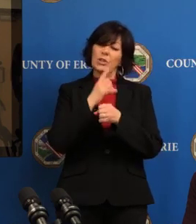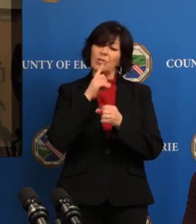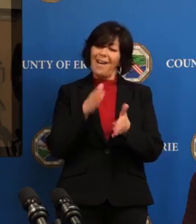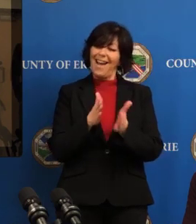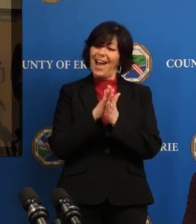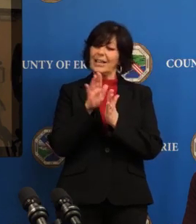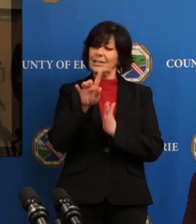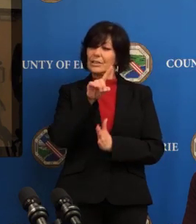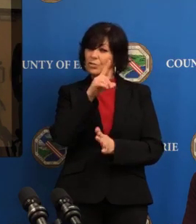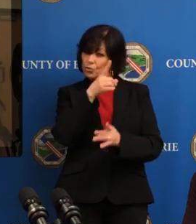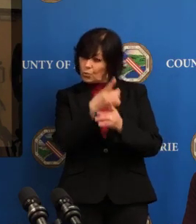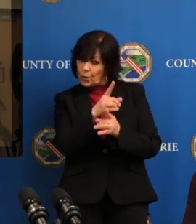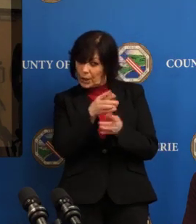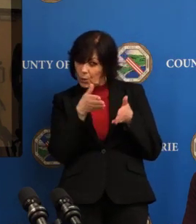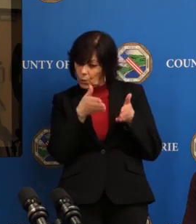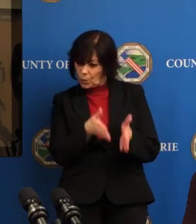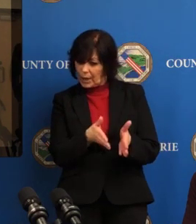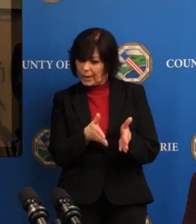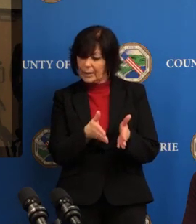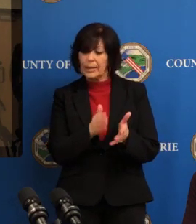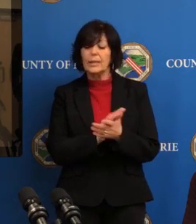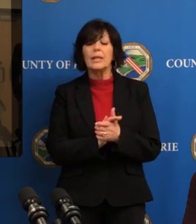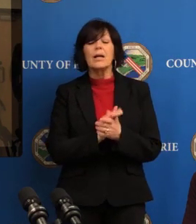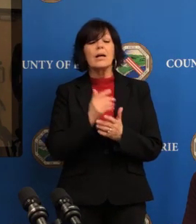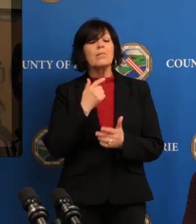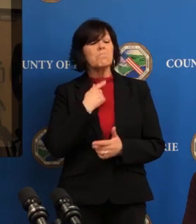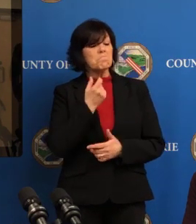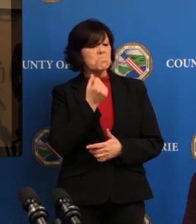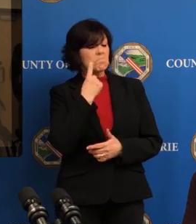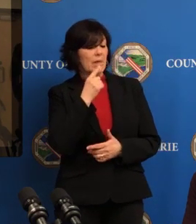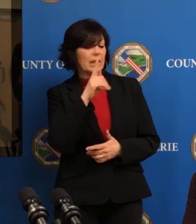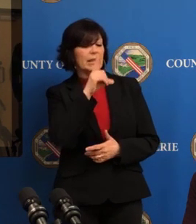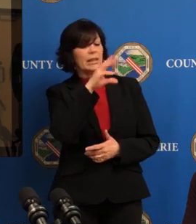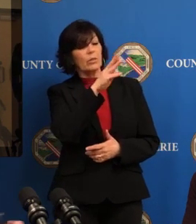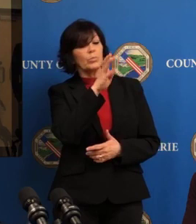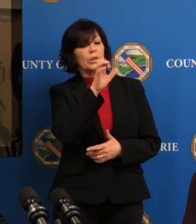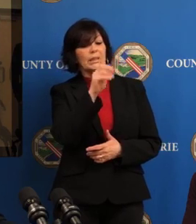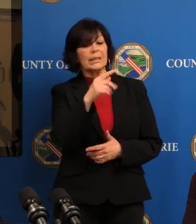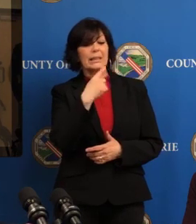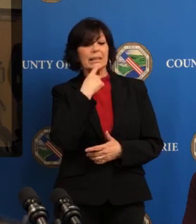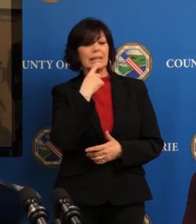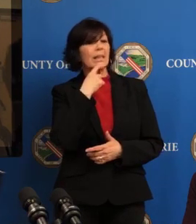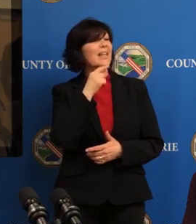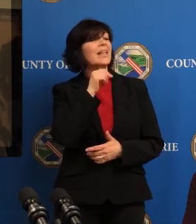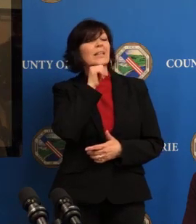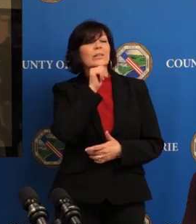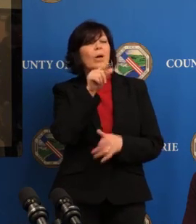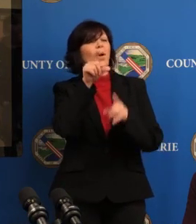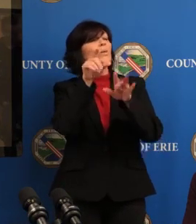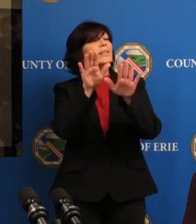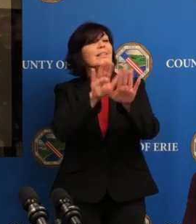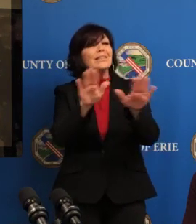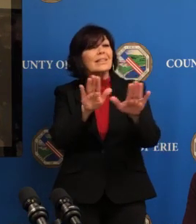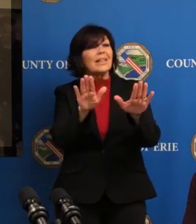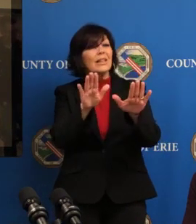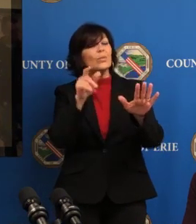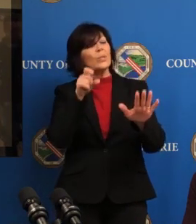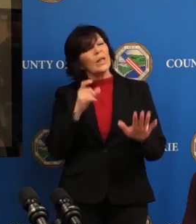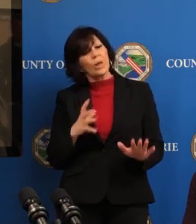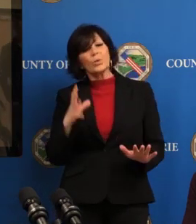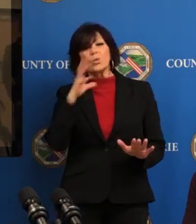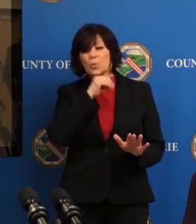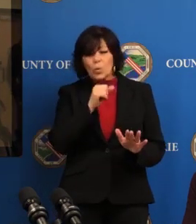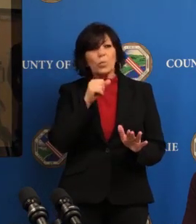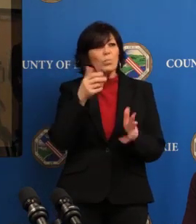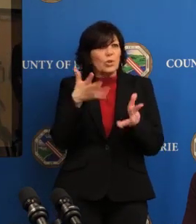certainly appreciate the fact that Dr. Bernstein is saying, you know, testing is not curing people. We need to go under the assumption that it's everywhere, and we have been telling